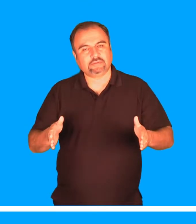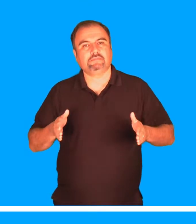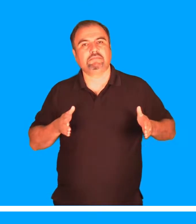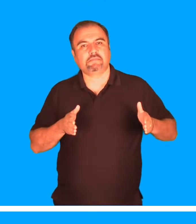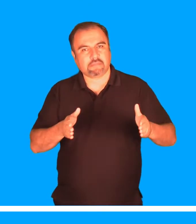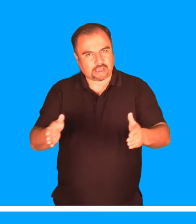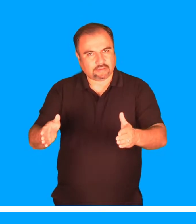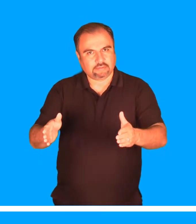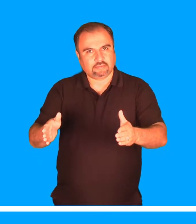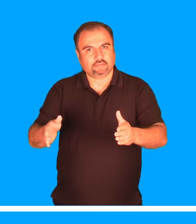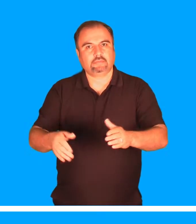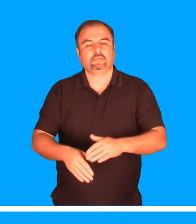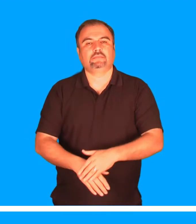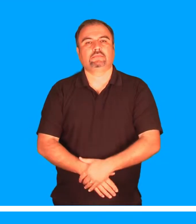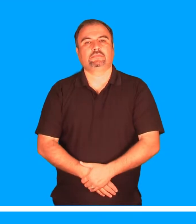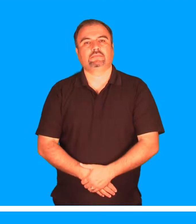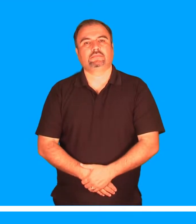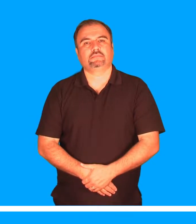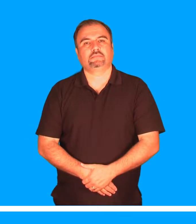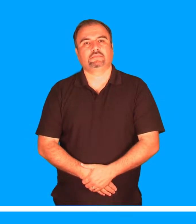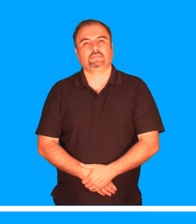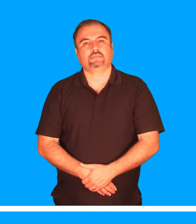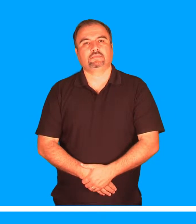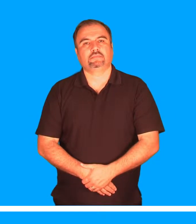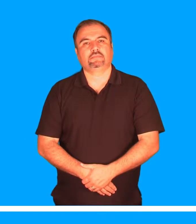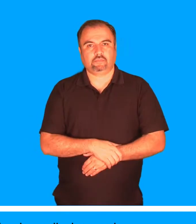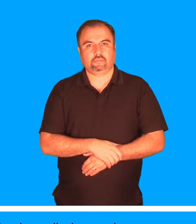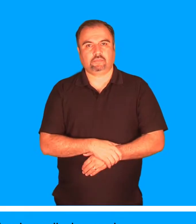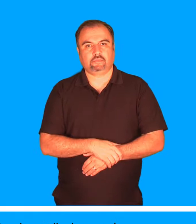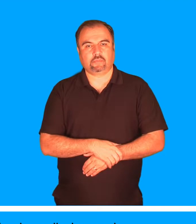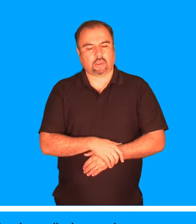Streets, Roads, Paths, Bridges, and Walkways